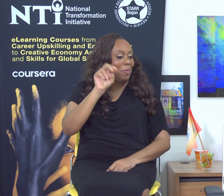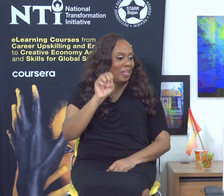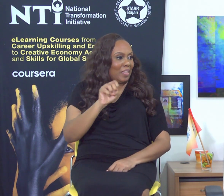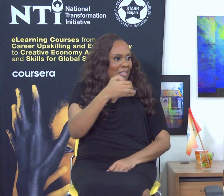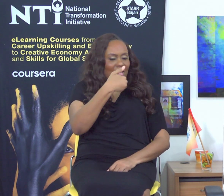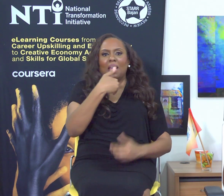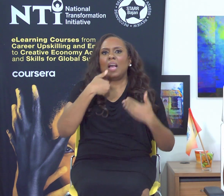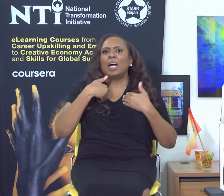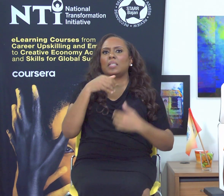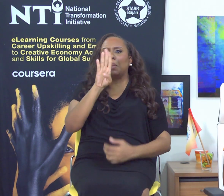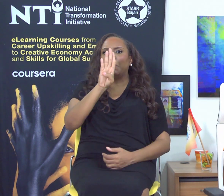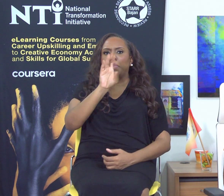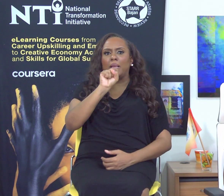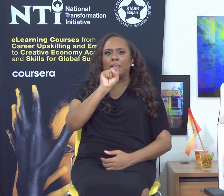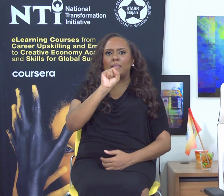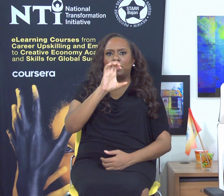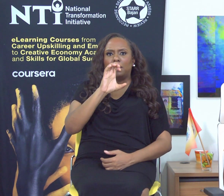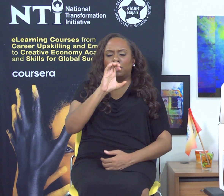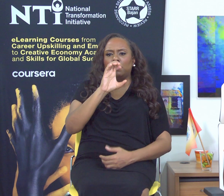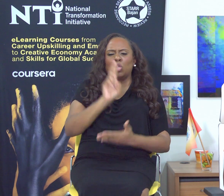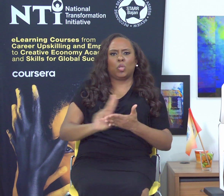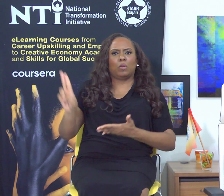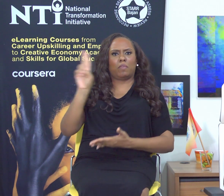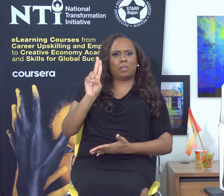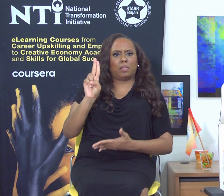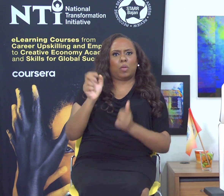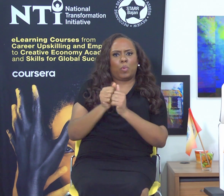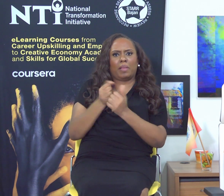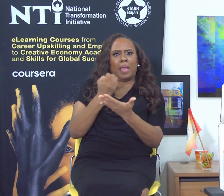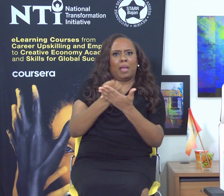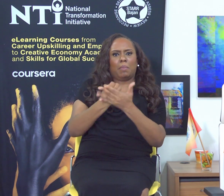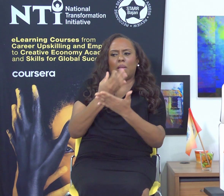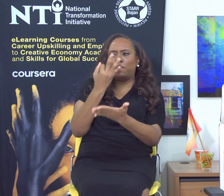has a Bachelor of Science from UE in Economics and Finance.